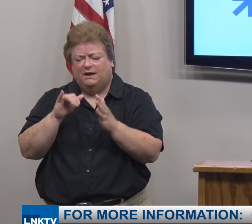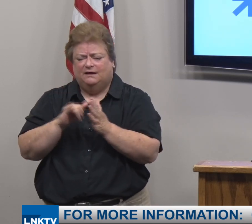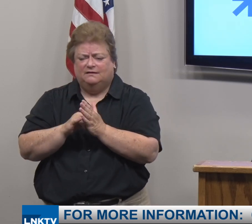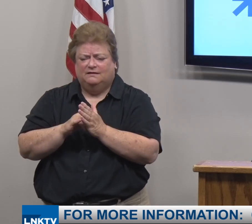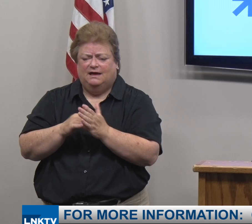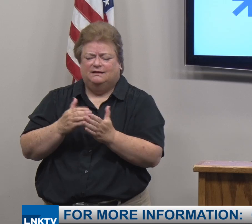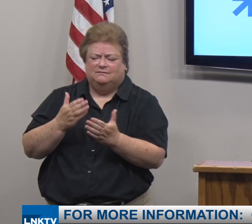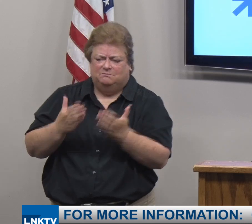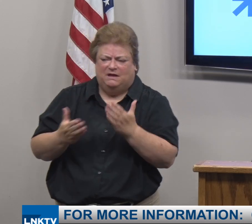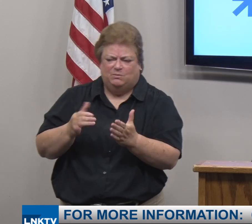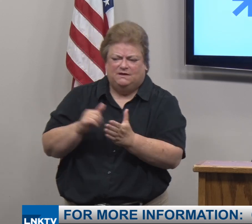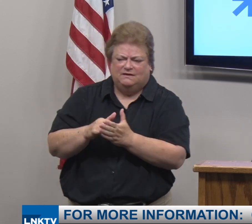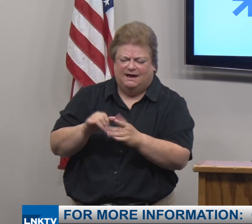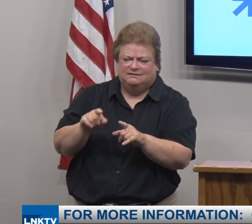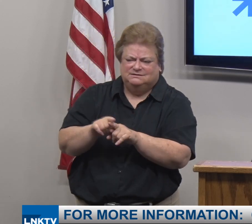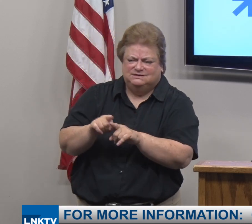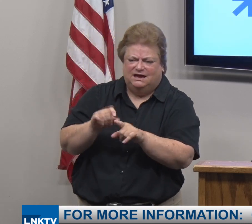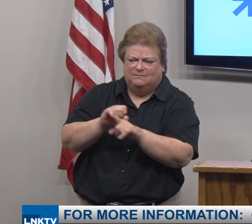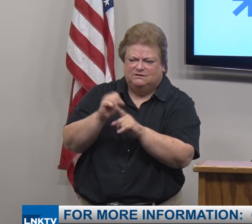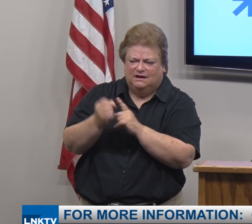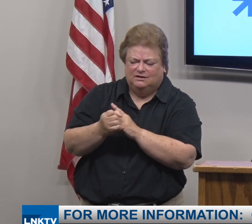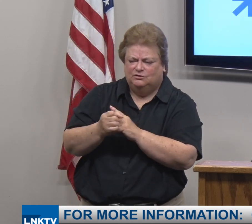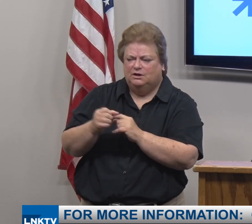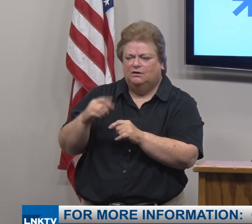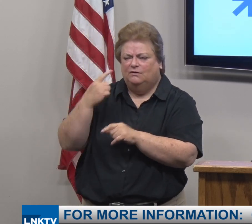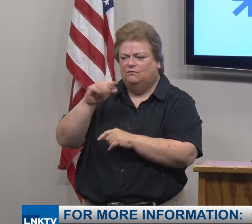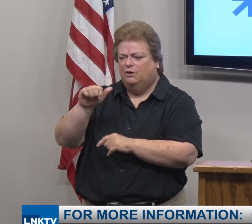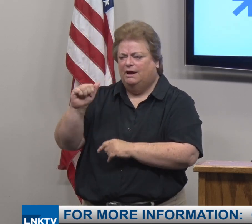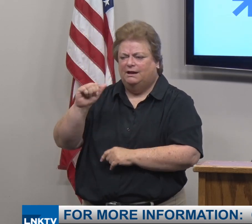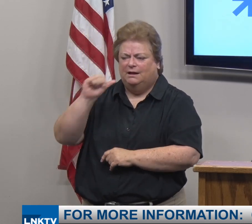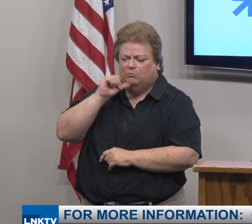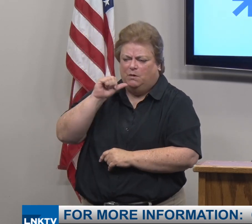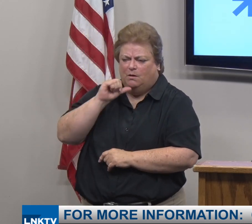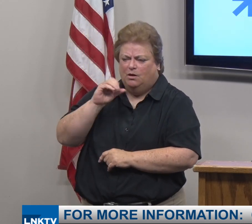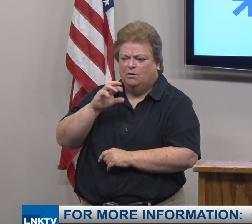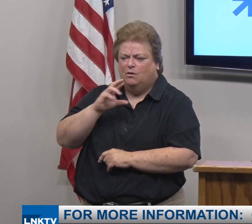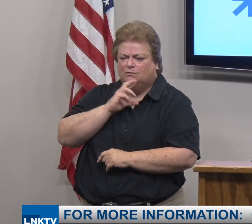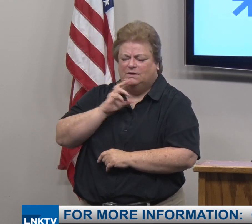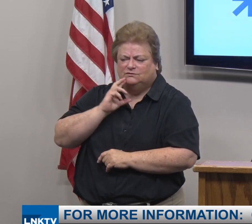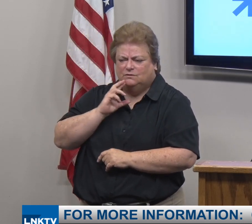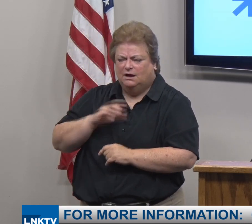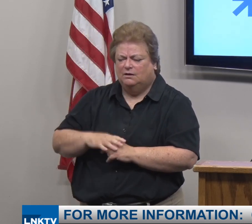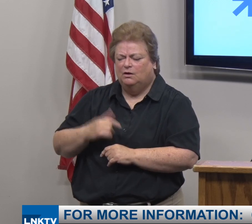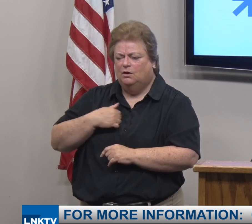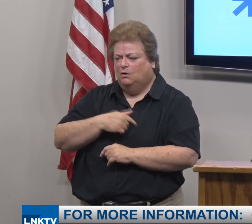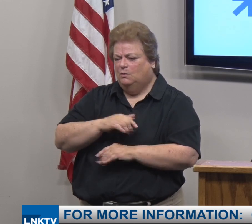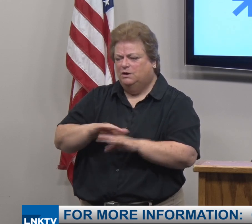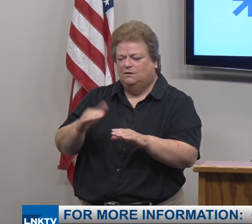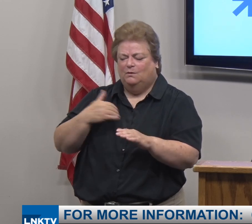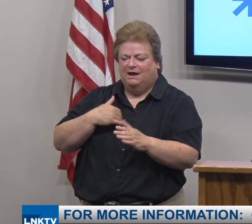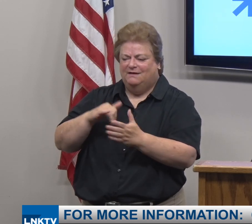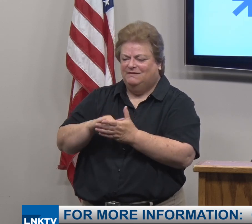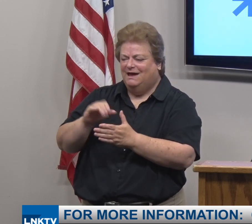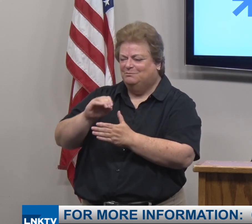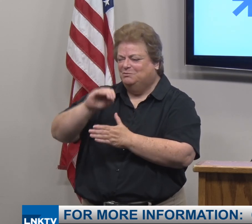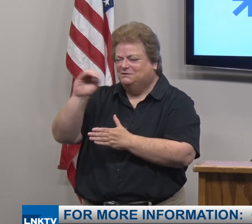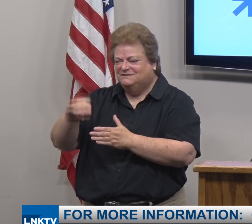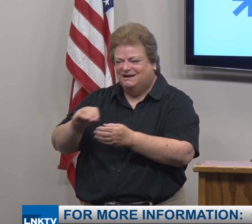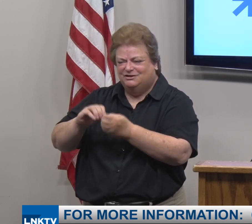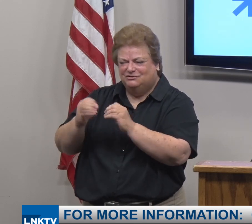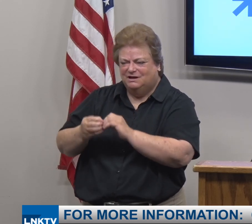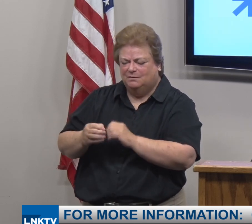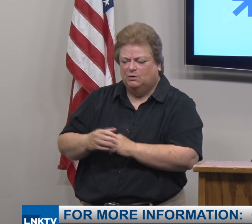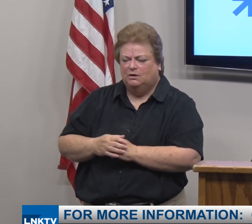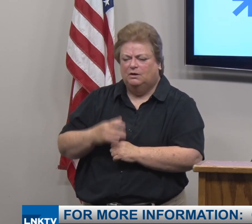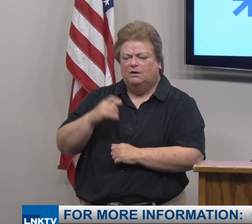the same situation in any bar, restaurant. We don't have a percentage number that we cut off. We have to